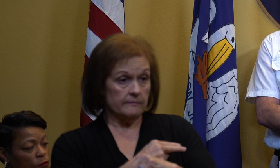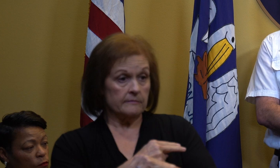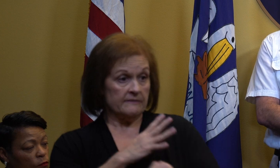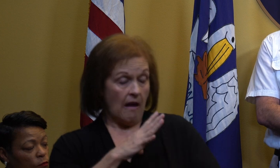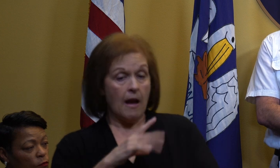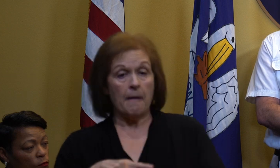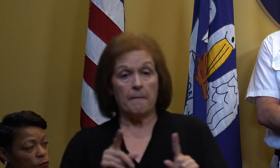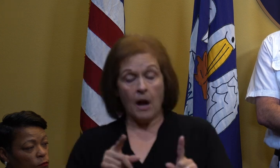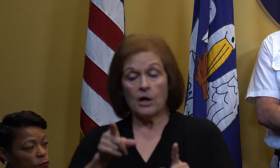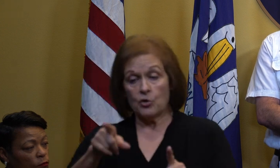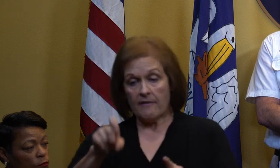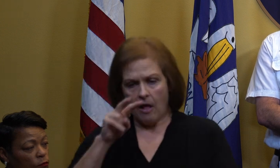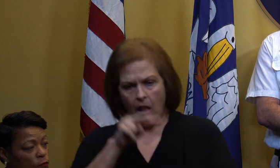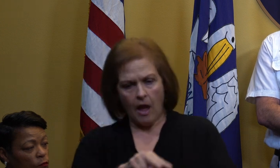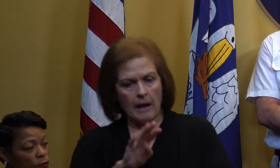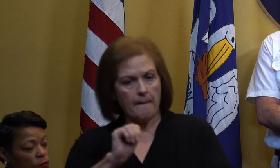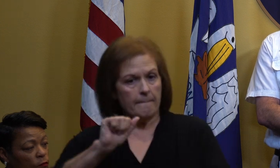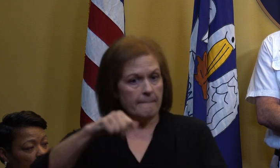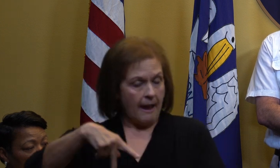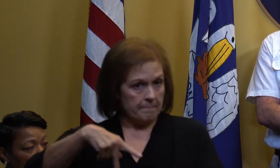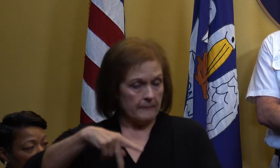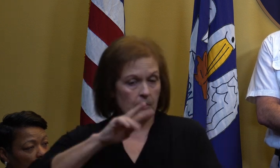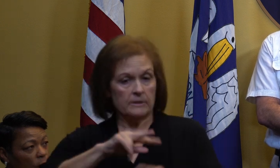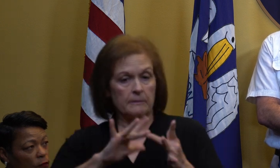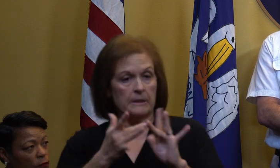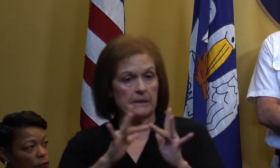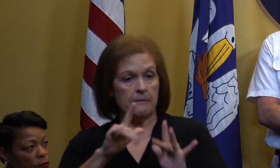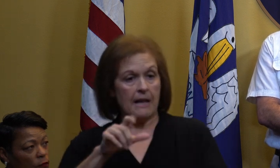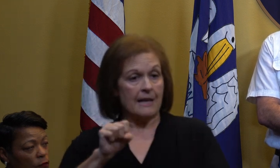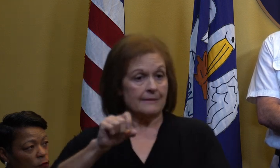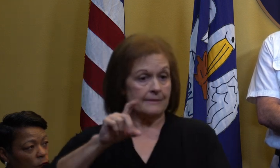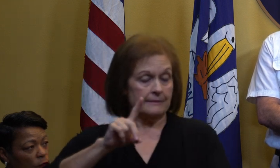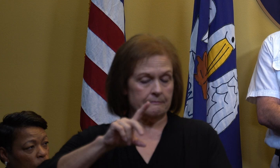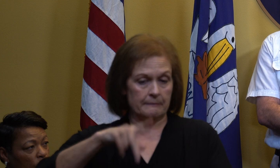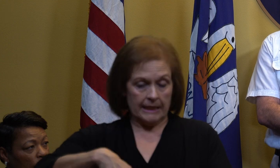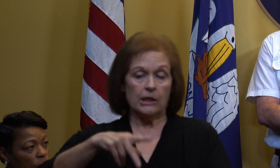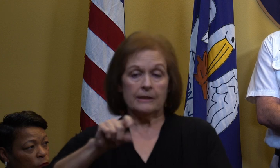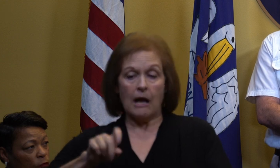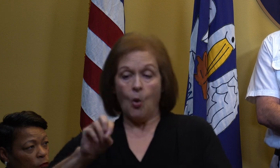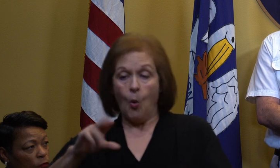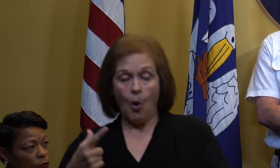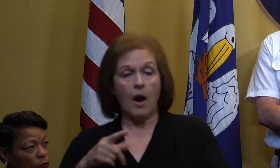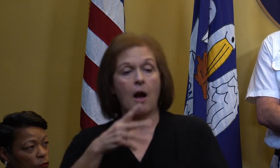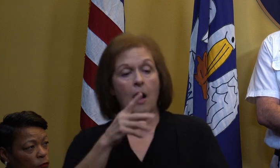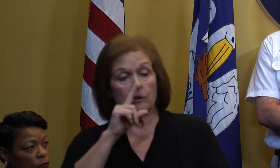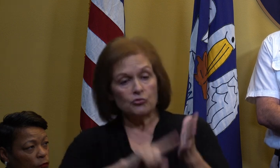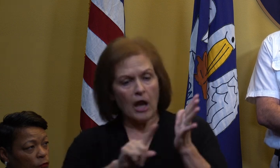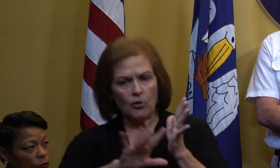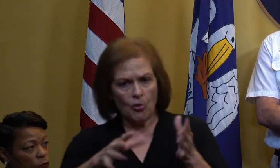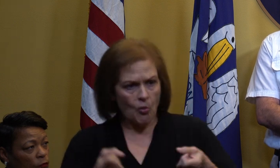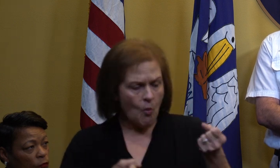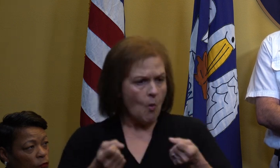And then, of course, review the contraflow map you can find on our website, www.lsp.org. And finally, check your vehicle, have